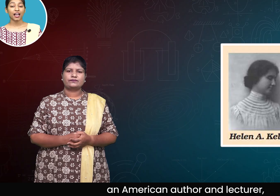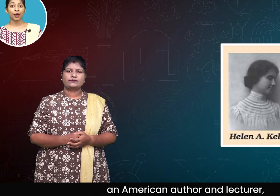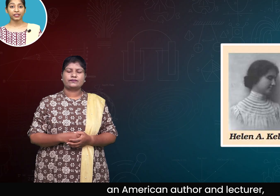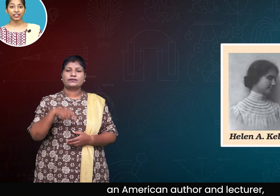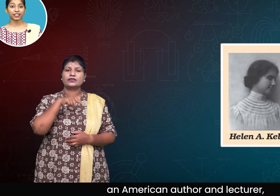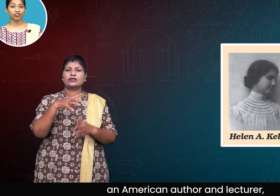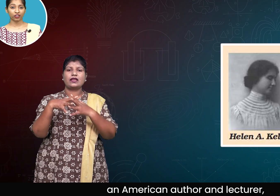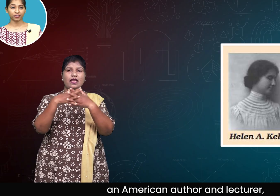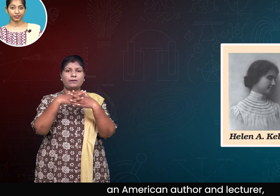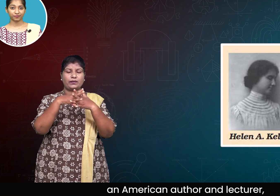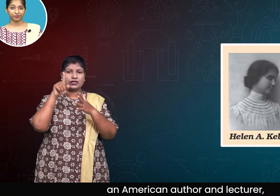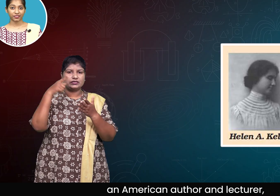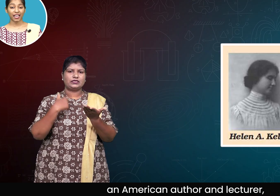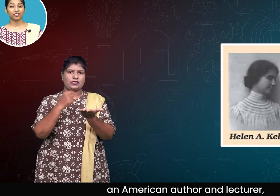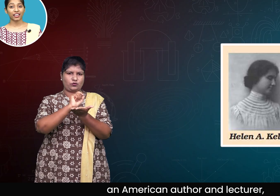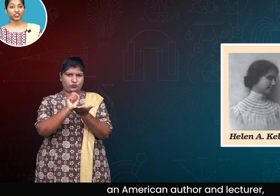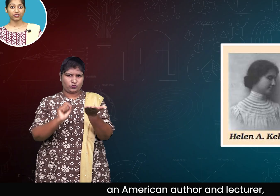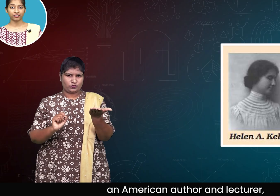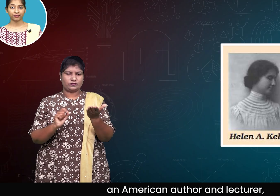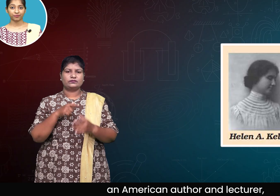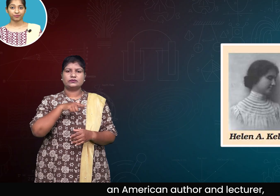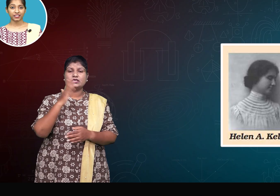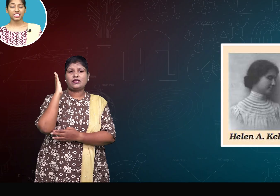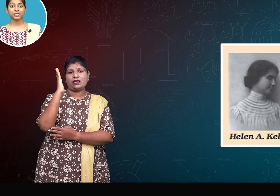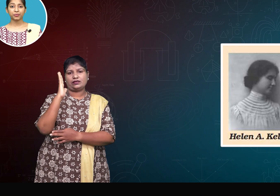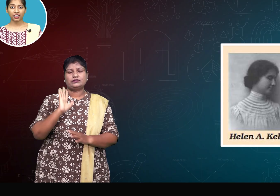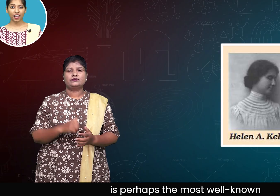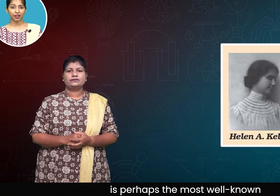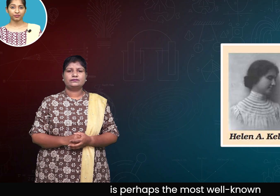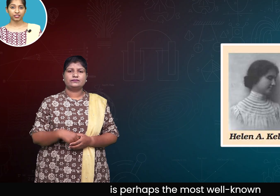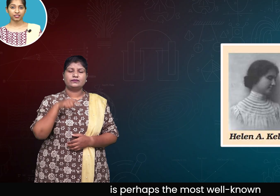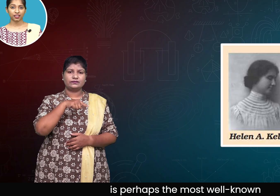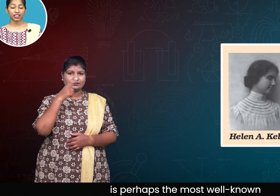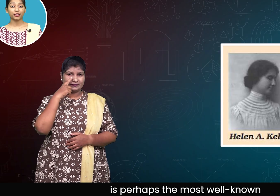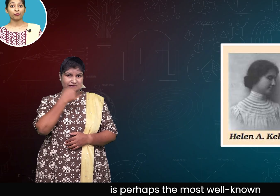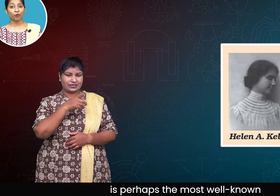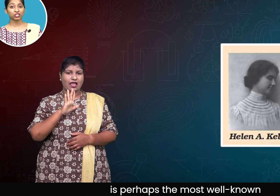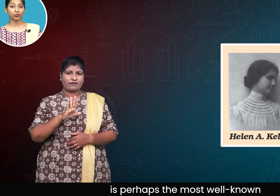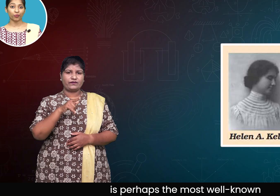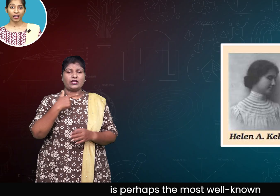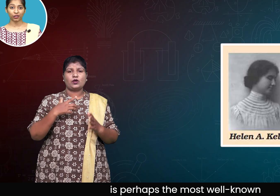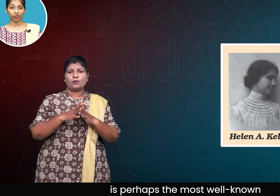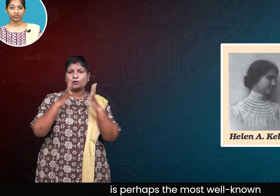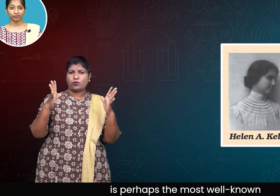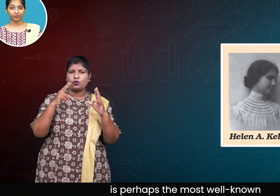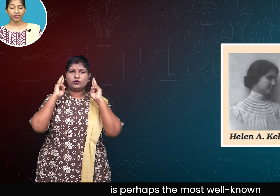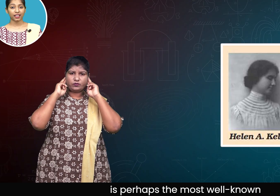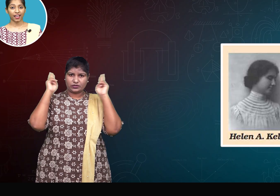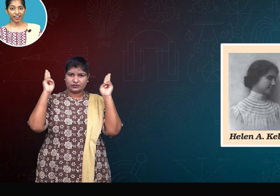an American author and lecturer, is perhaps the most